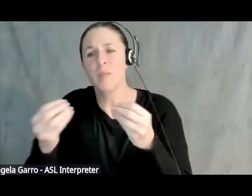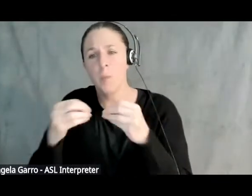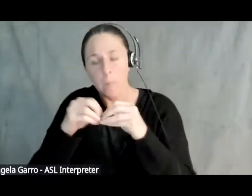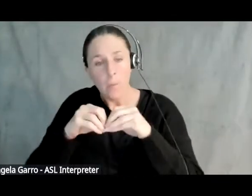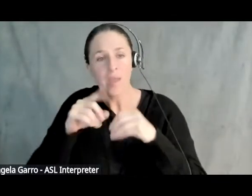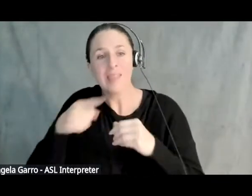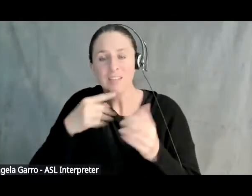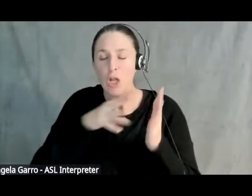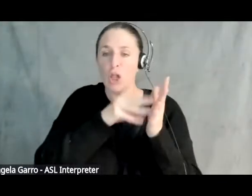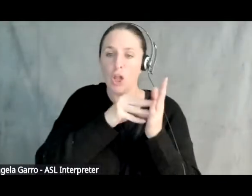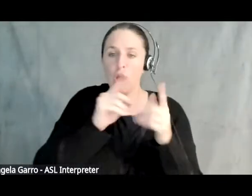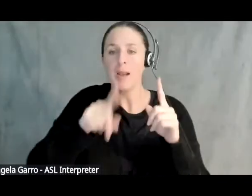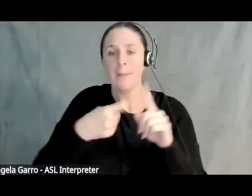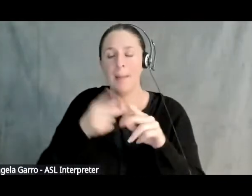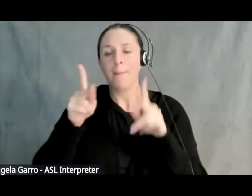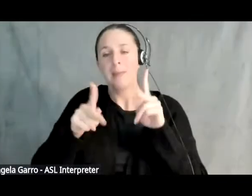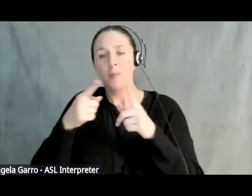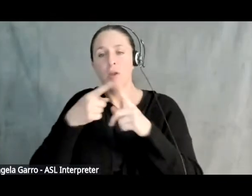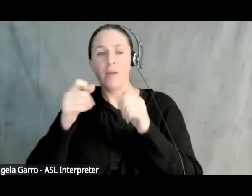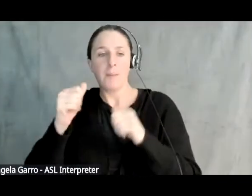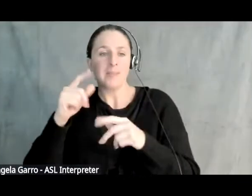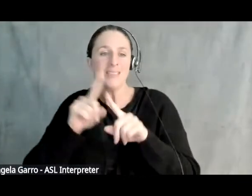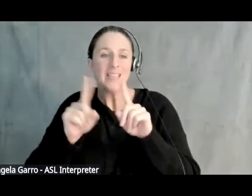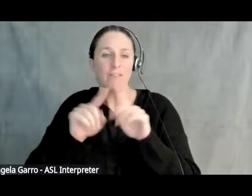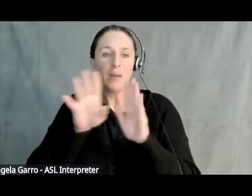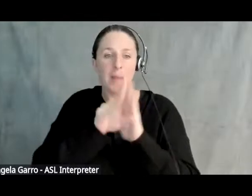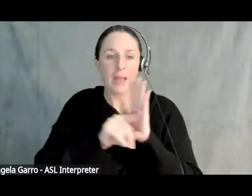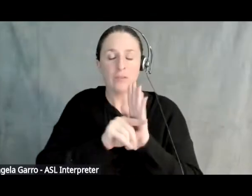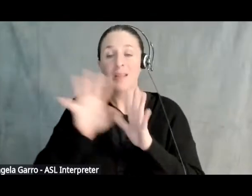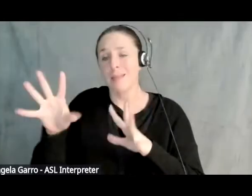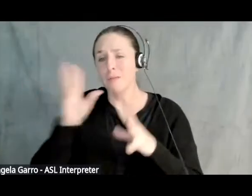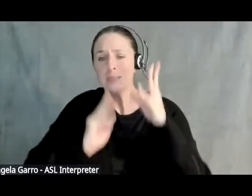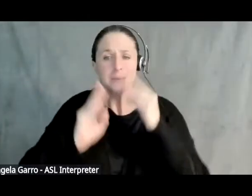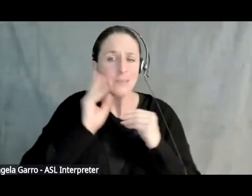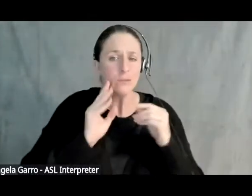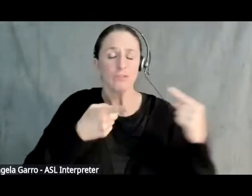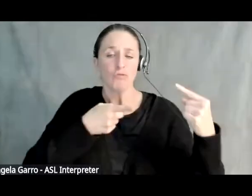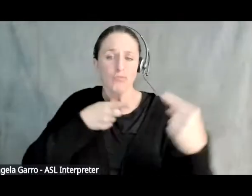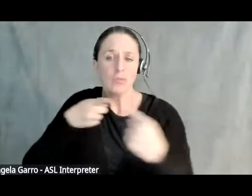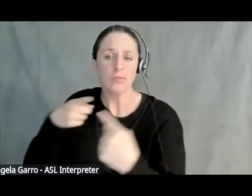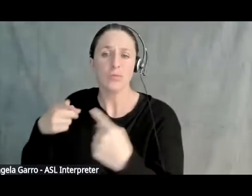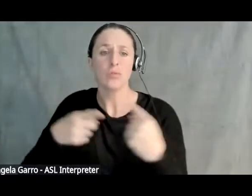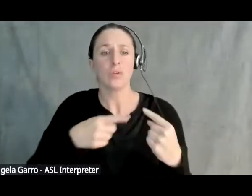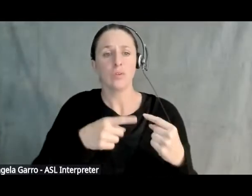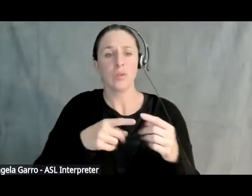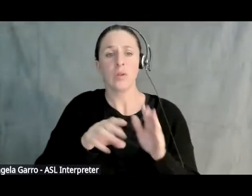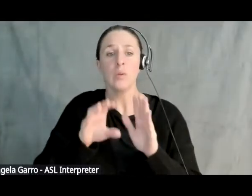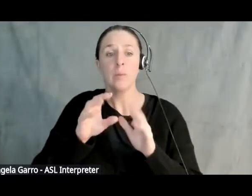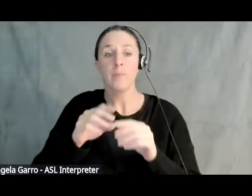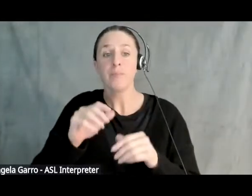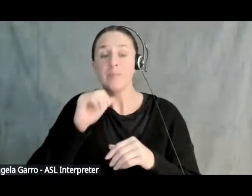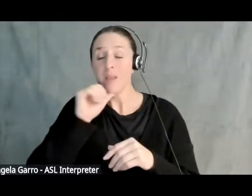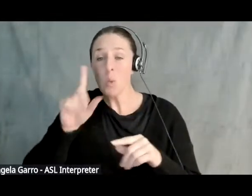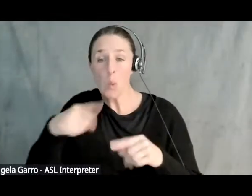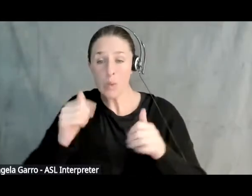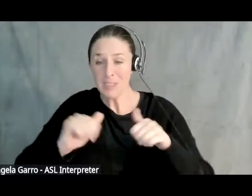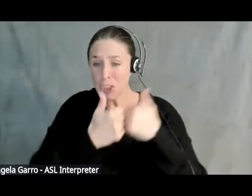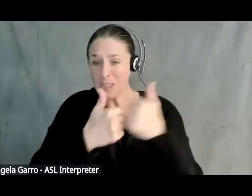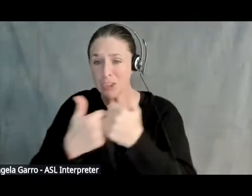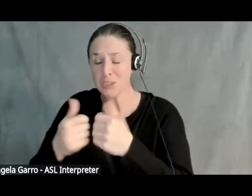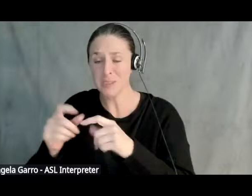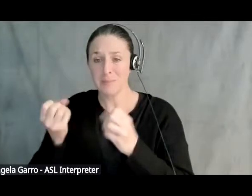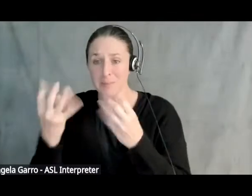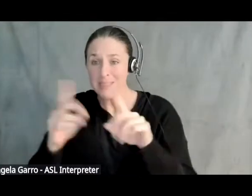learned about people from different backgrounds and their experiences and struggles. The course helped my daughters understand not only the challenges of many groups in